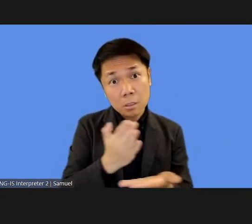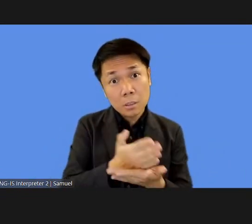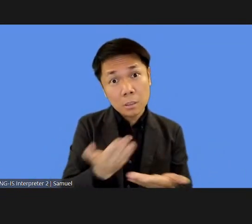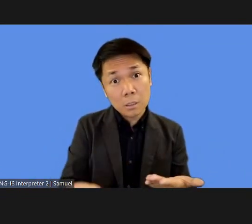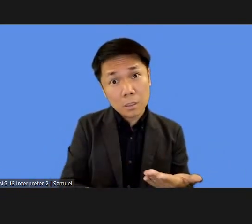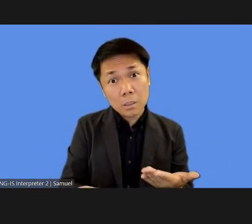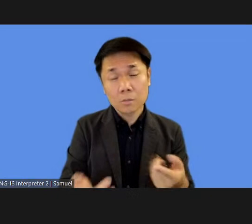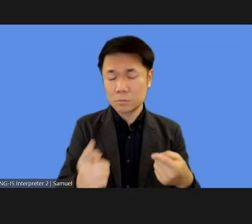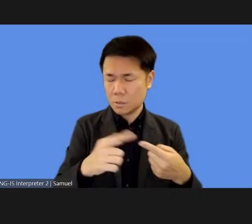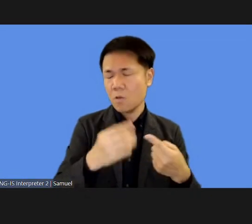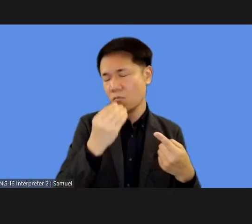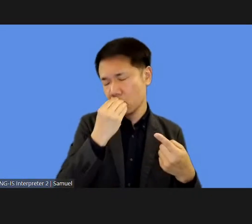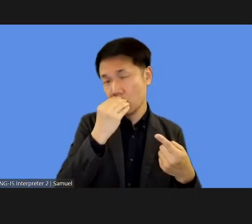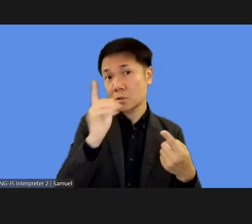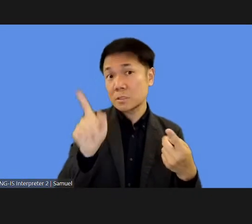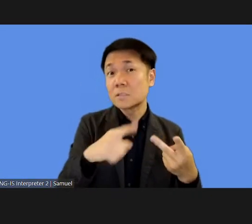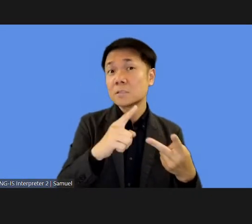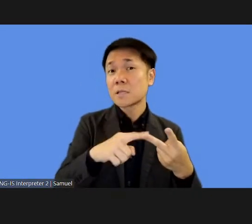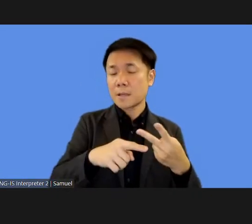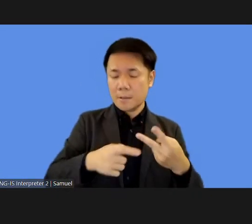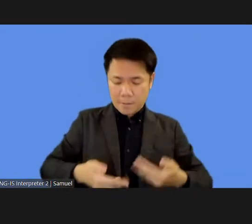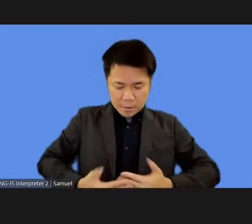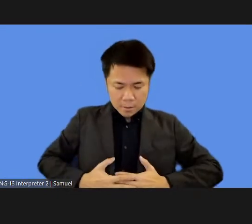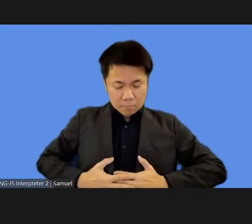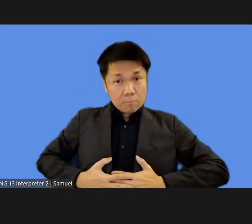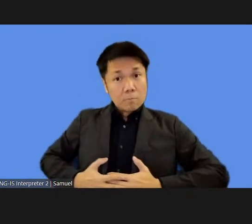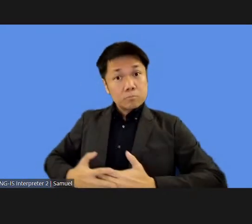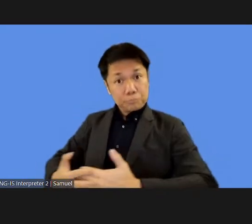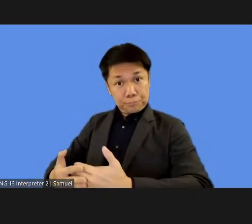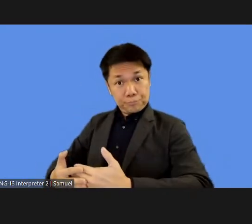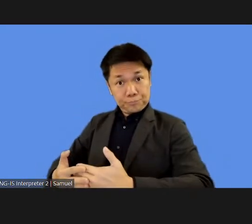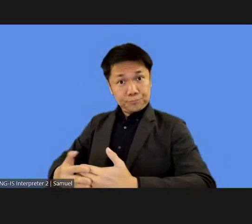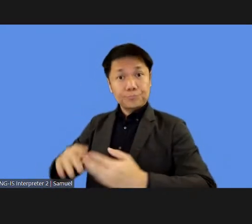health, and also the issue of equality between men and women,